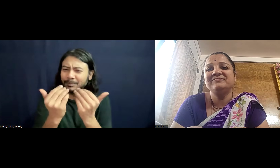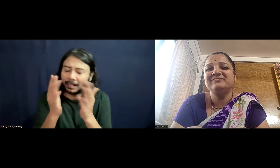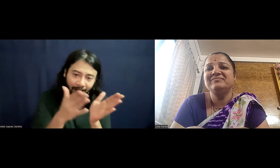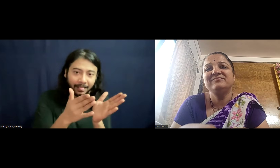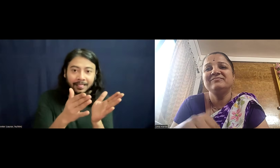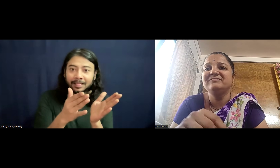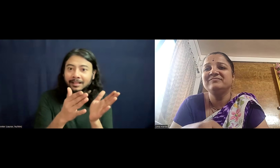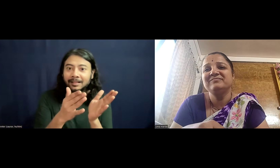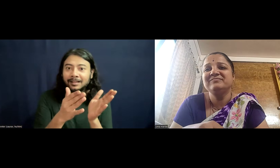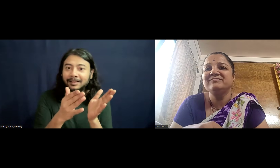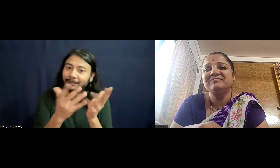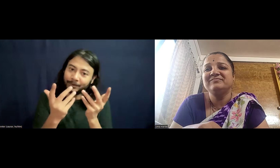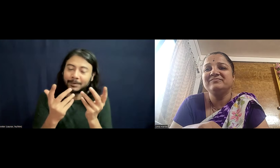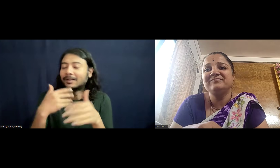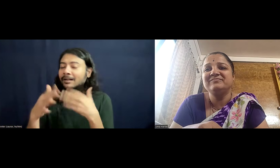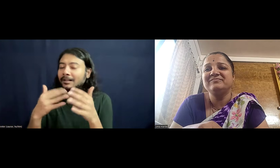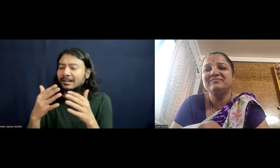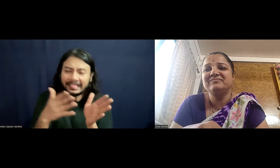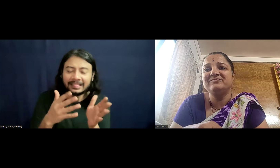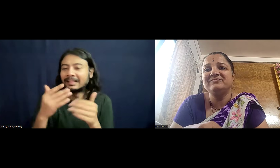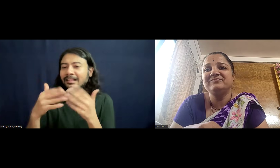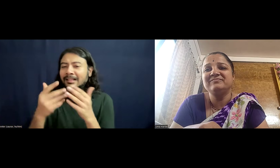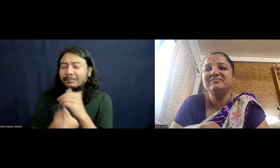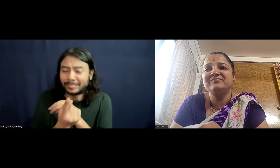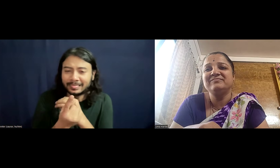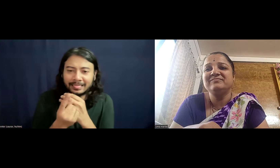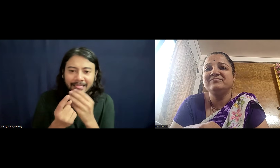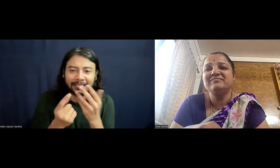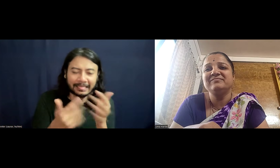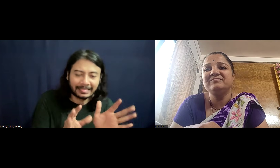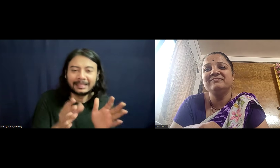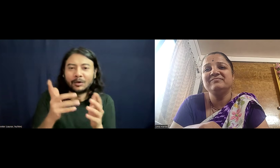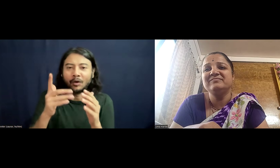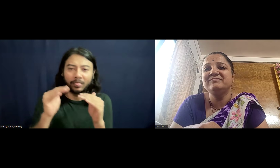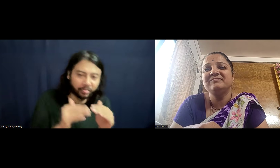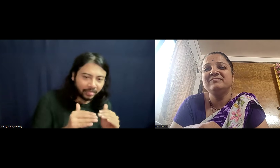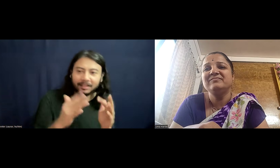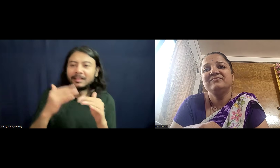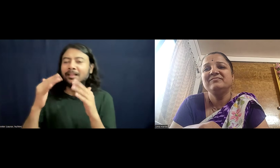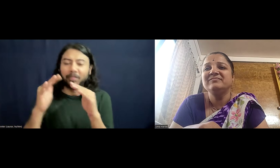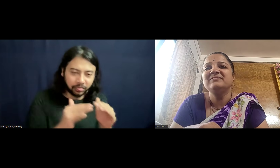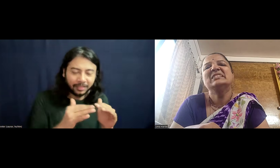into jealousy or hatred or anger, lust.